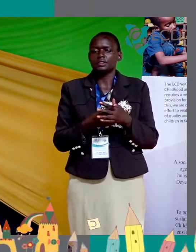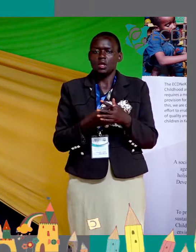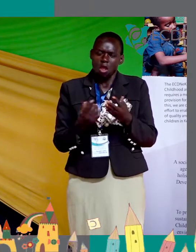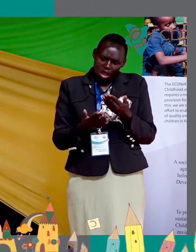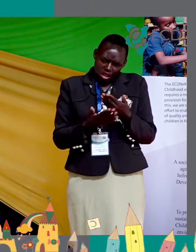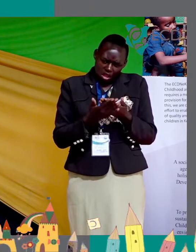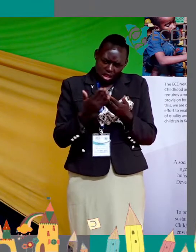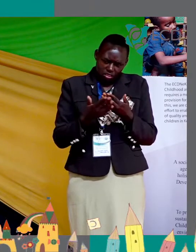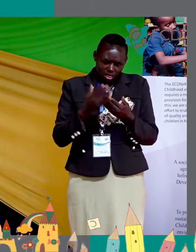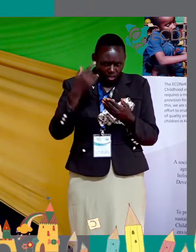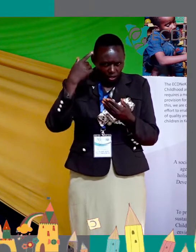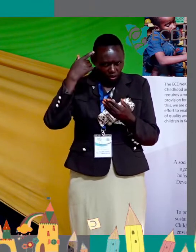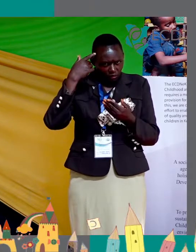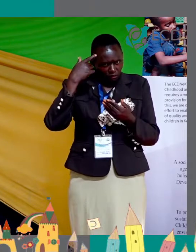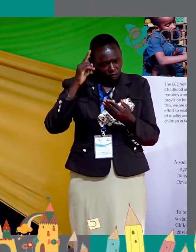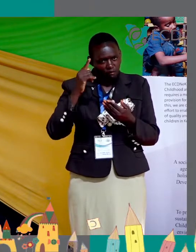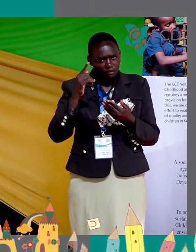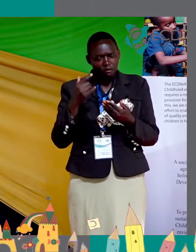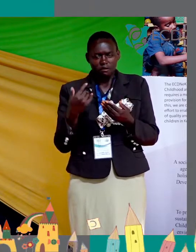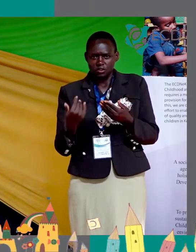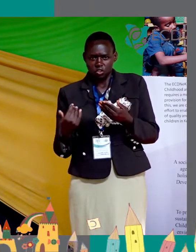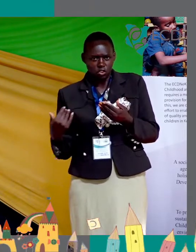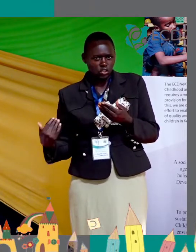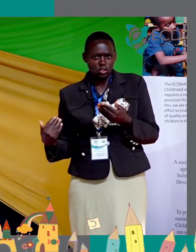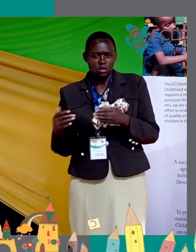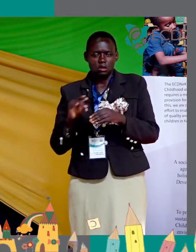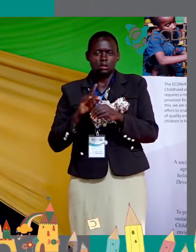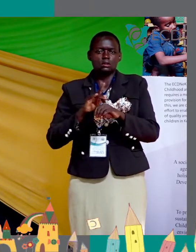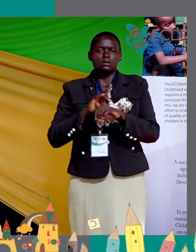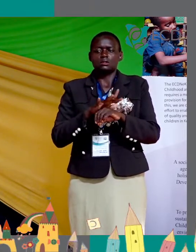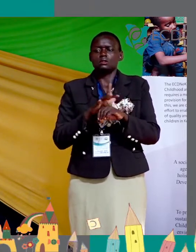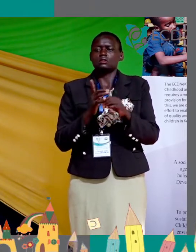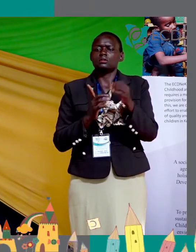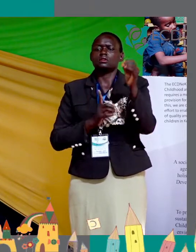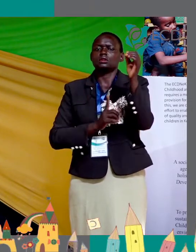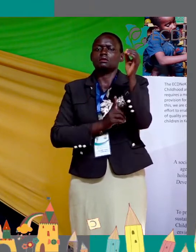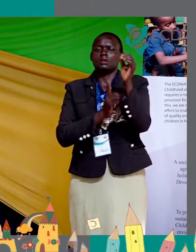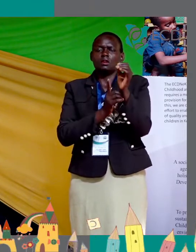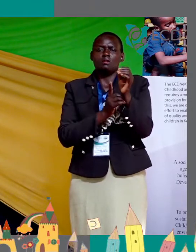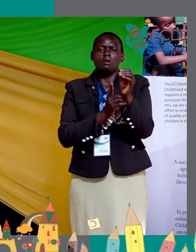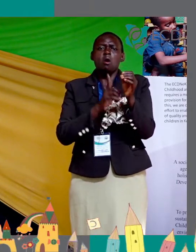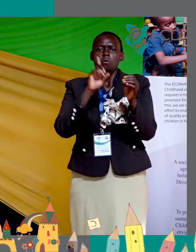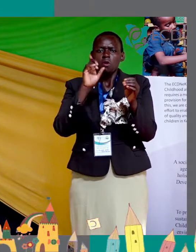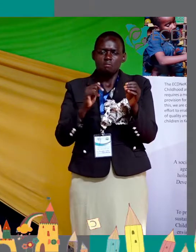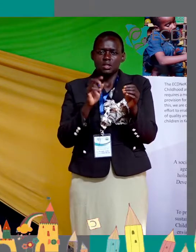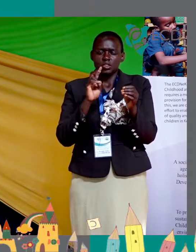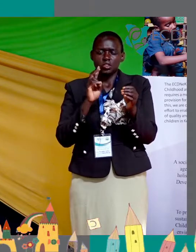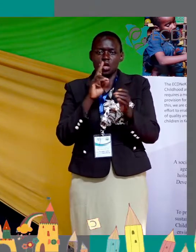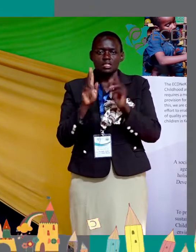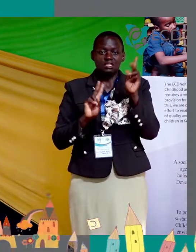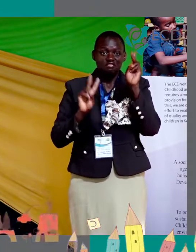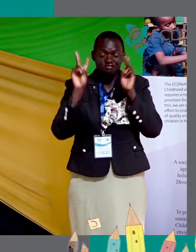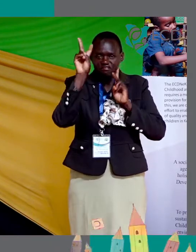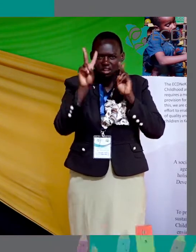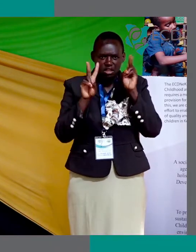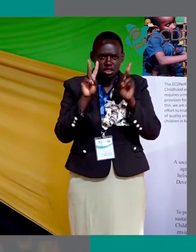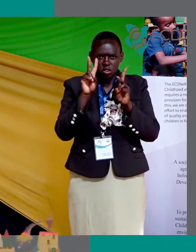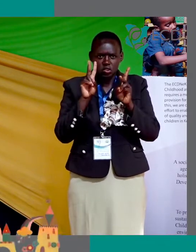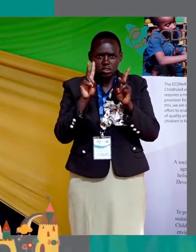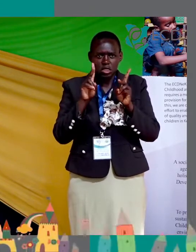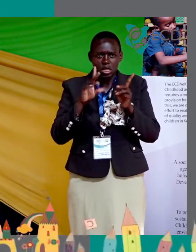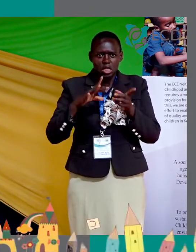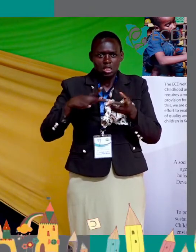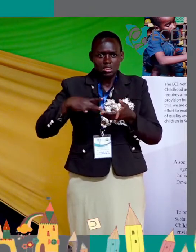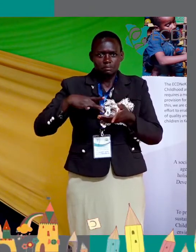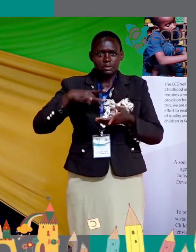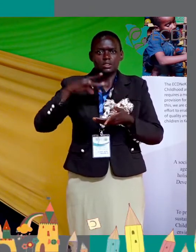Nurturing care for early childhood development is the solution here. We have to nurture values, we have to nurture